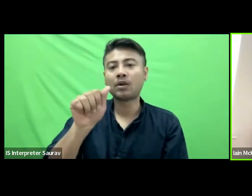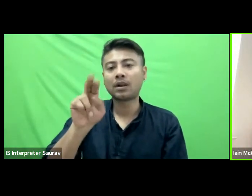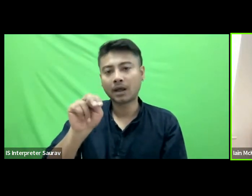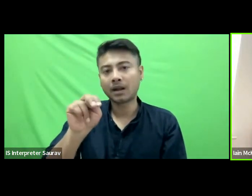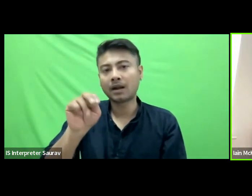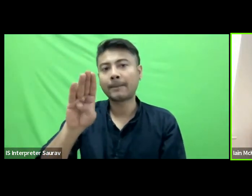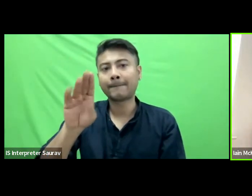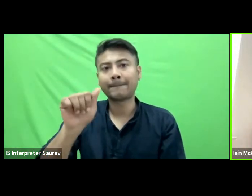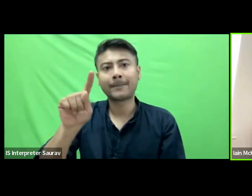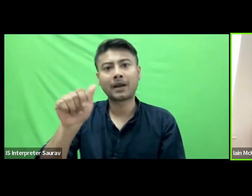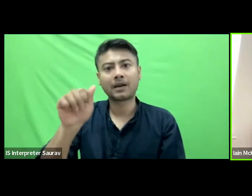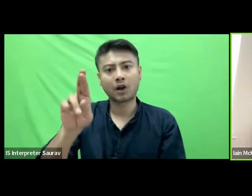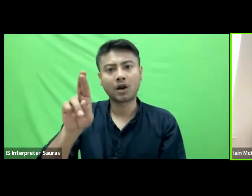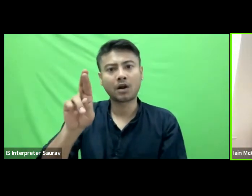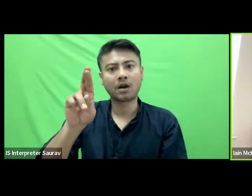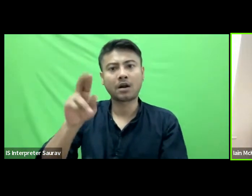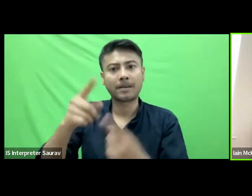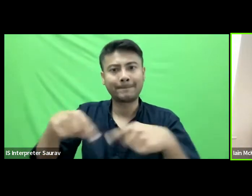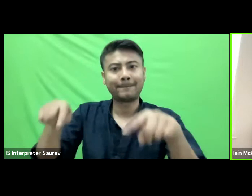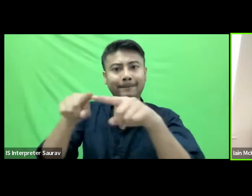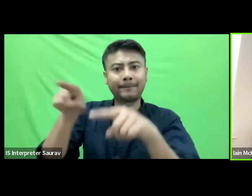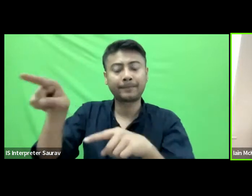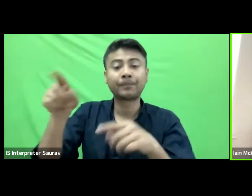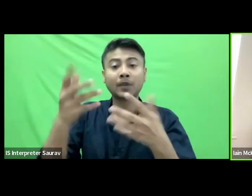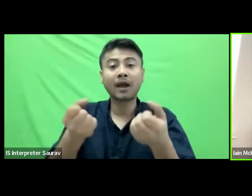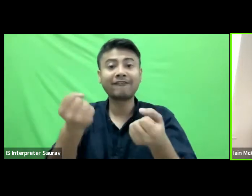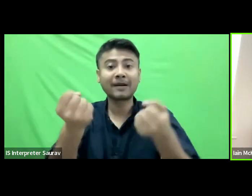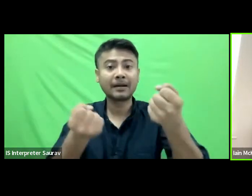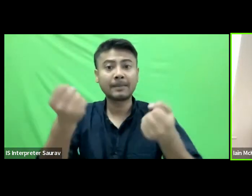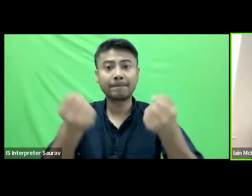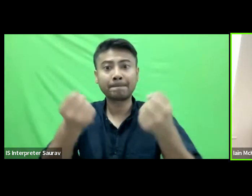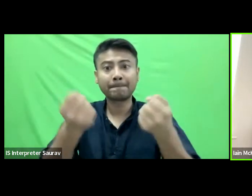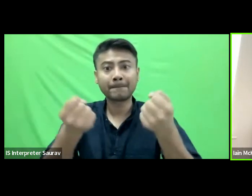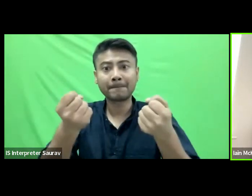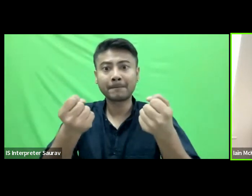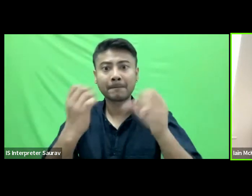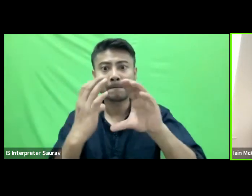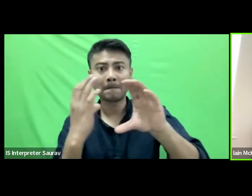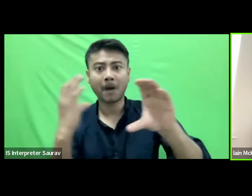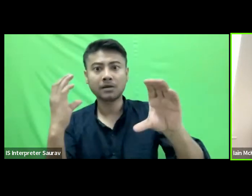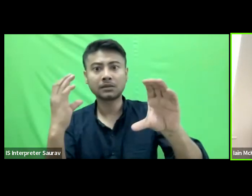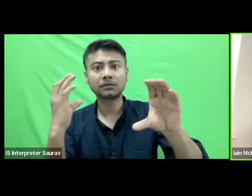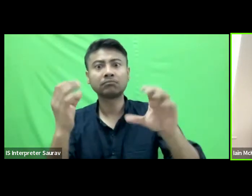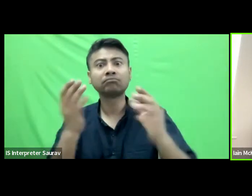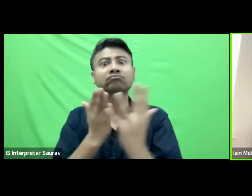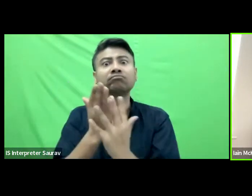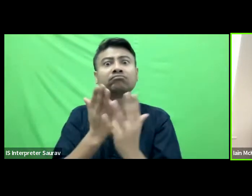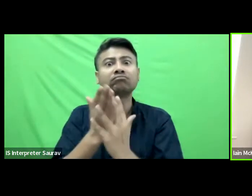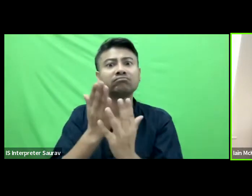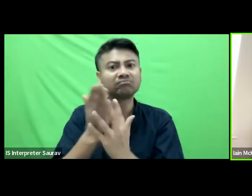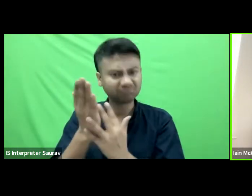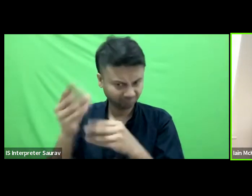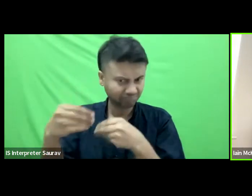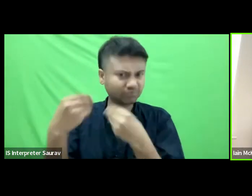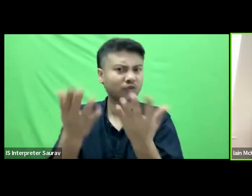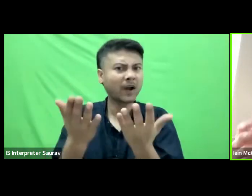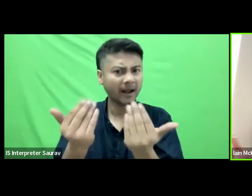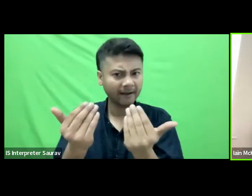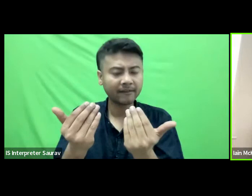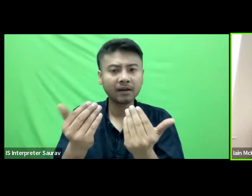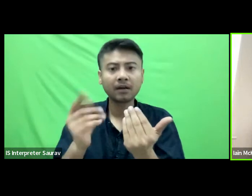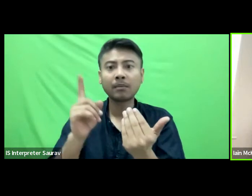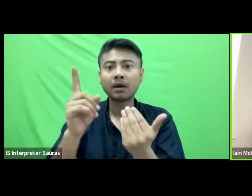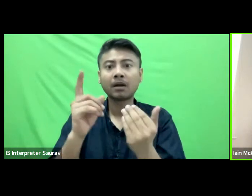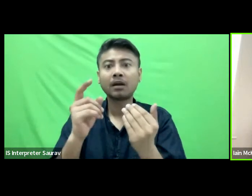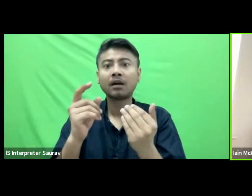bus service that does provide an accessible vehicle option. However, most of the fleet is inaccessible, meaning